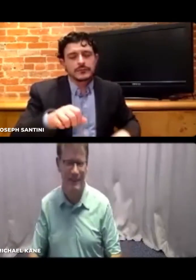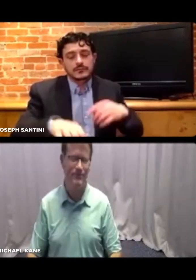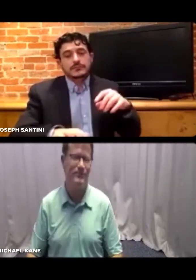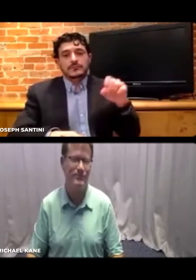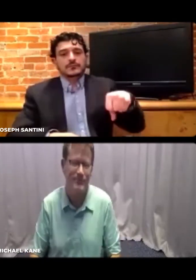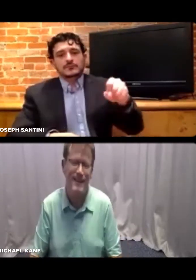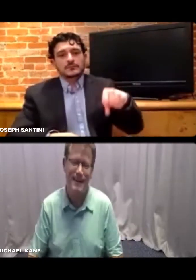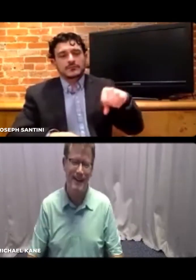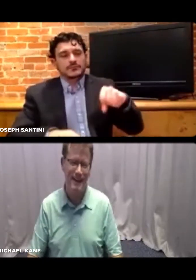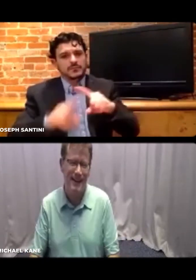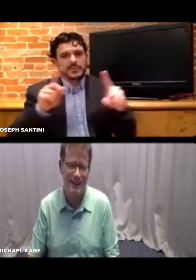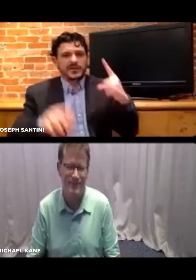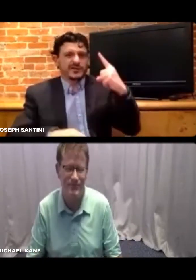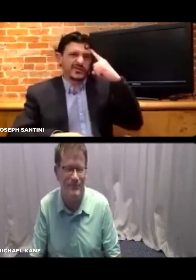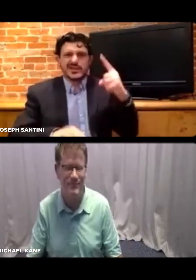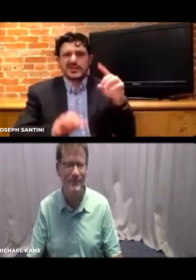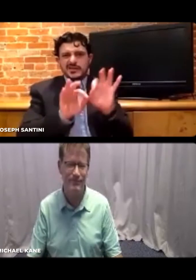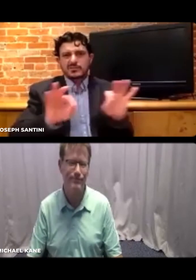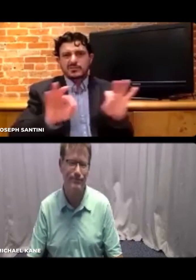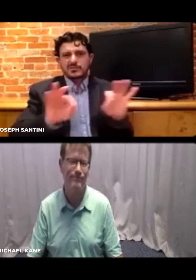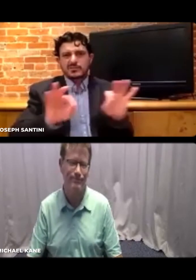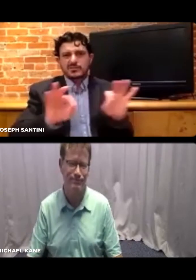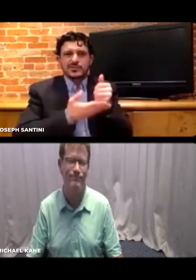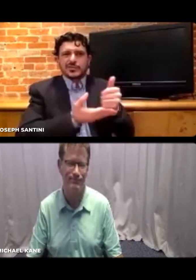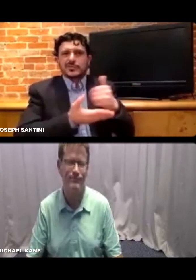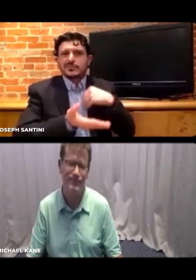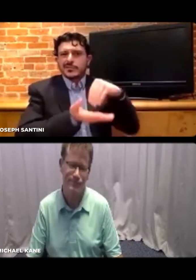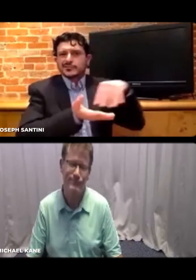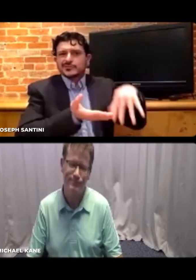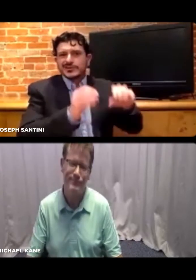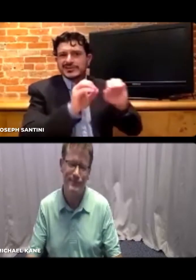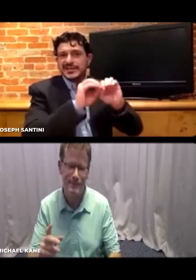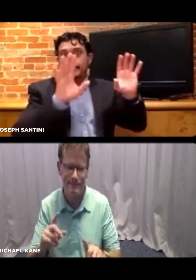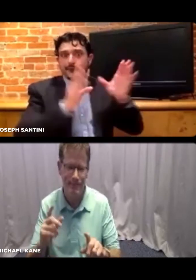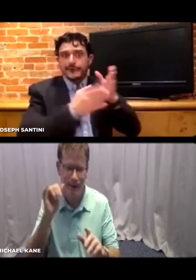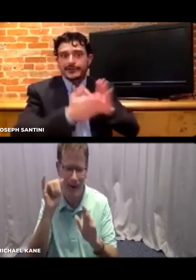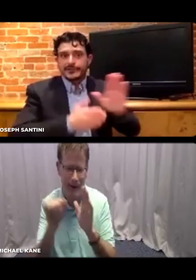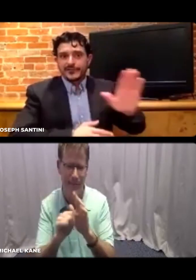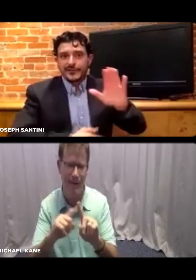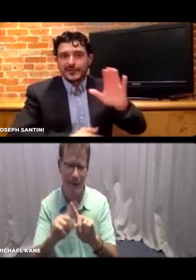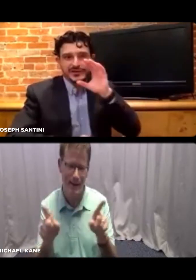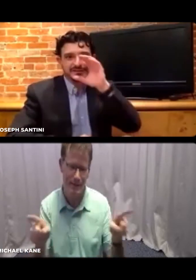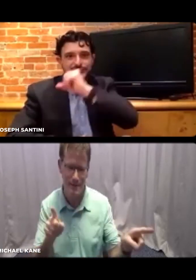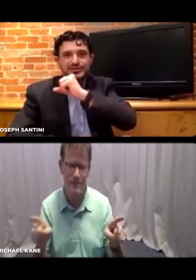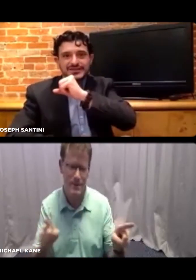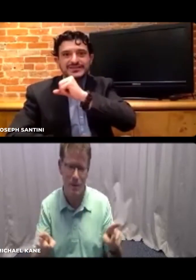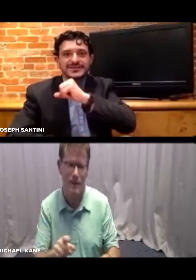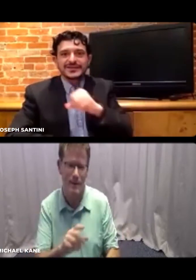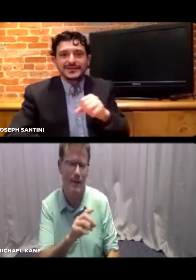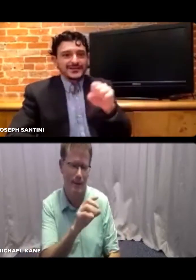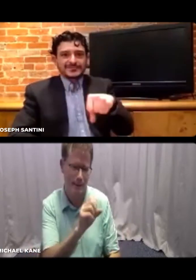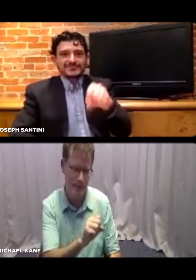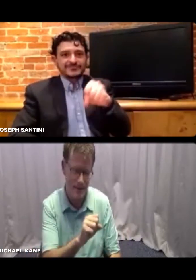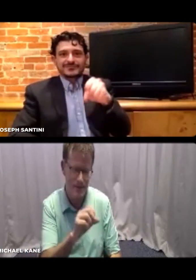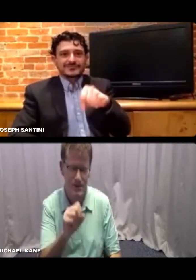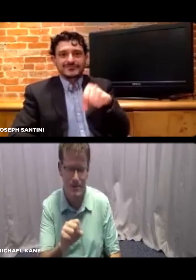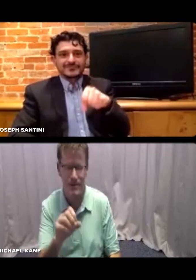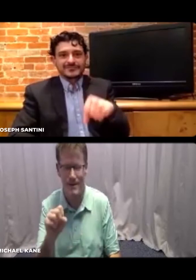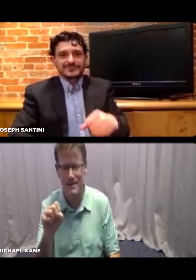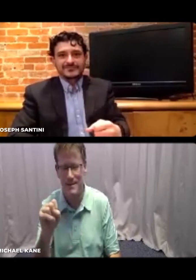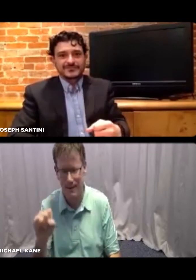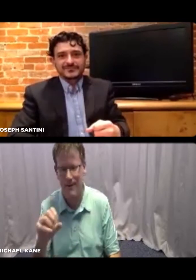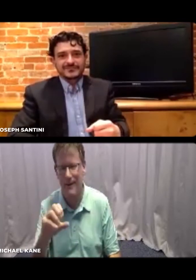I agree with you, Mike, but I think it's important to clarify this for our deaf youth because they make assumptions about what SSI